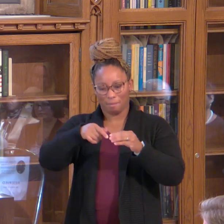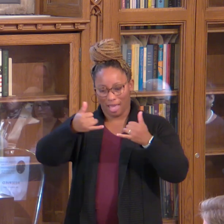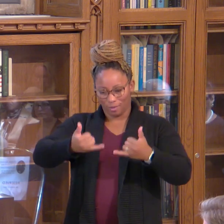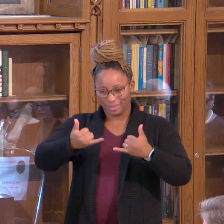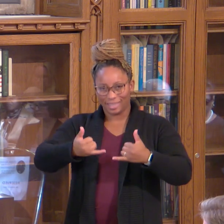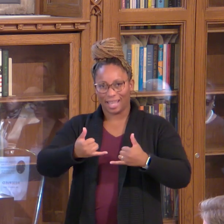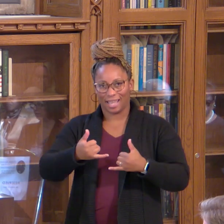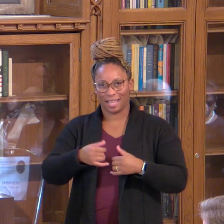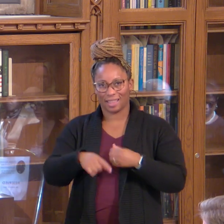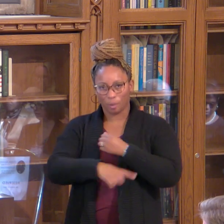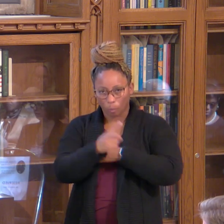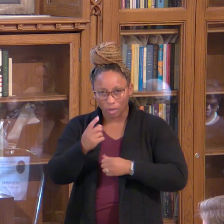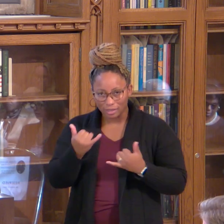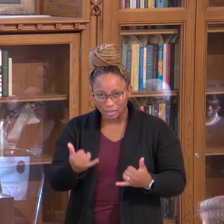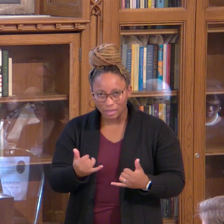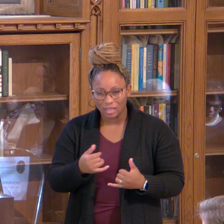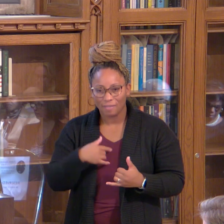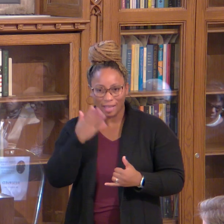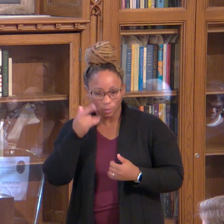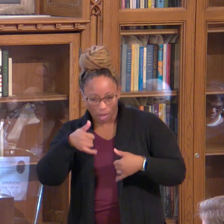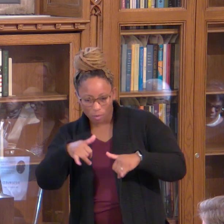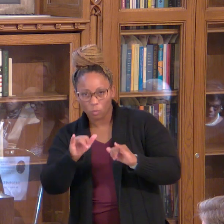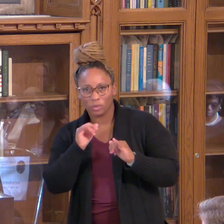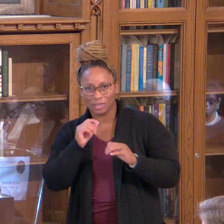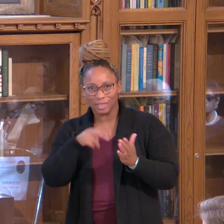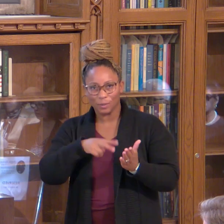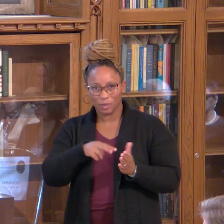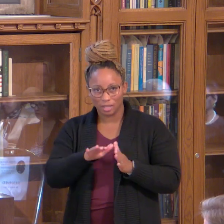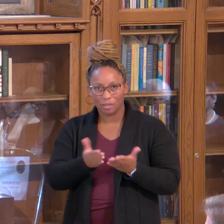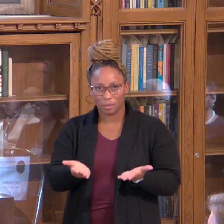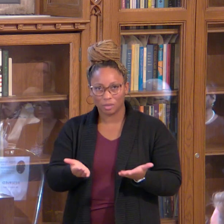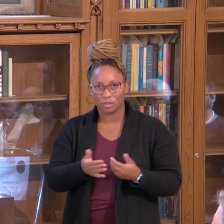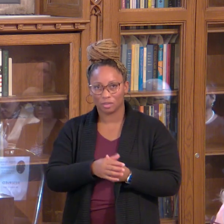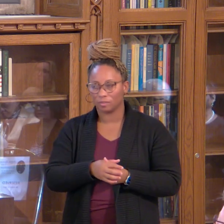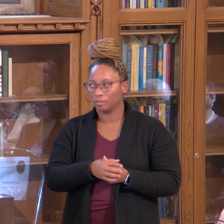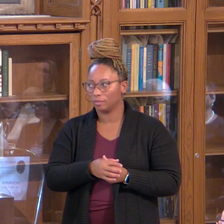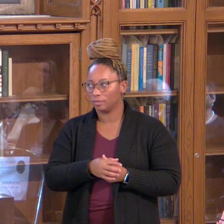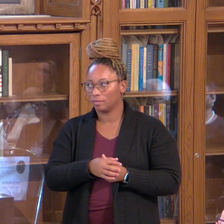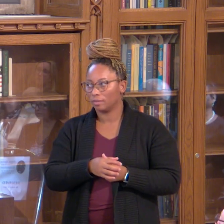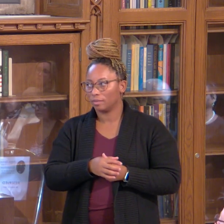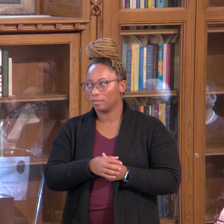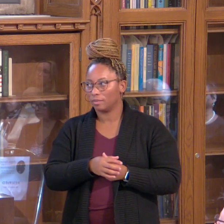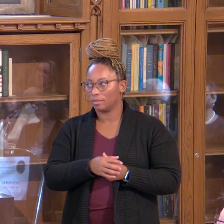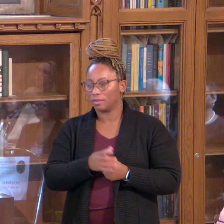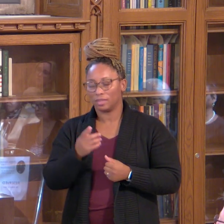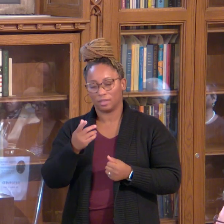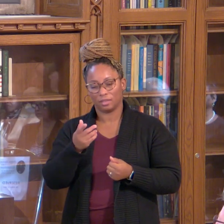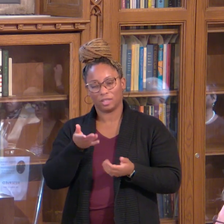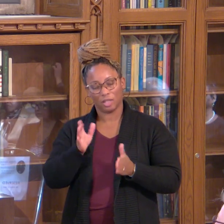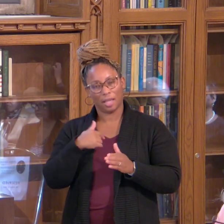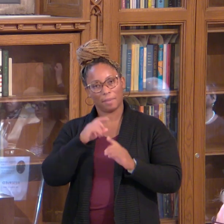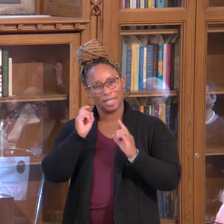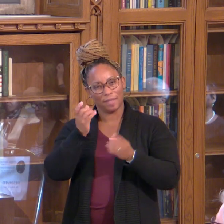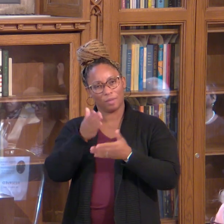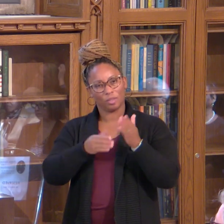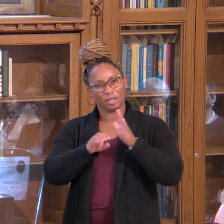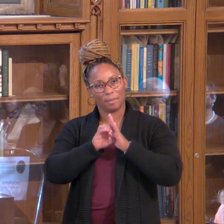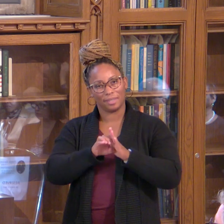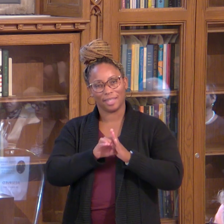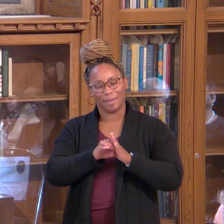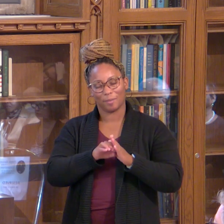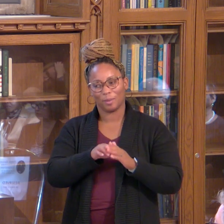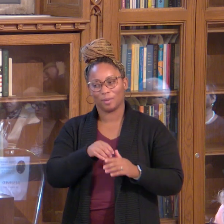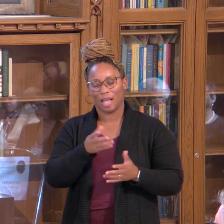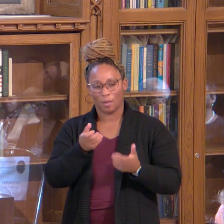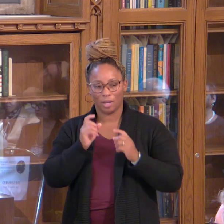today and that's why we're still reading it today so let me give you um some examples and I I